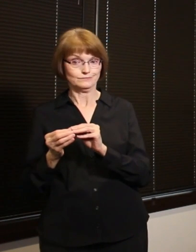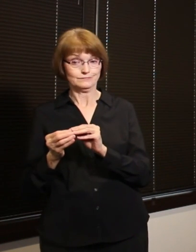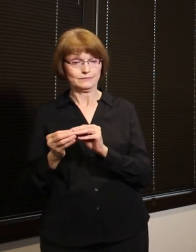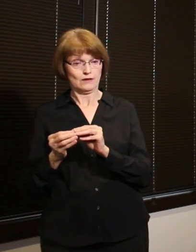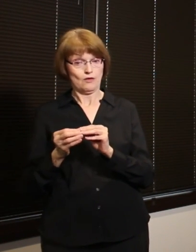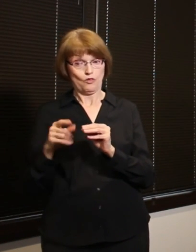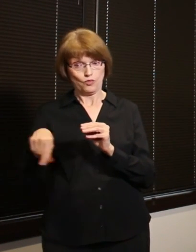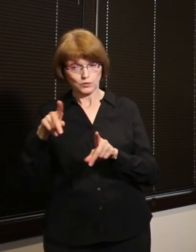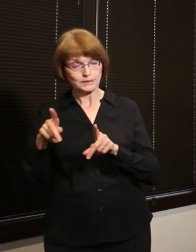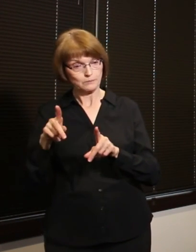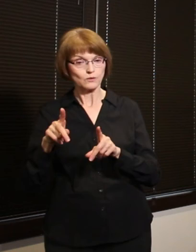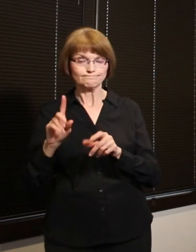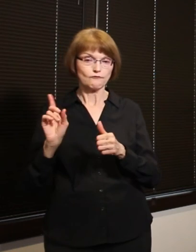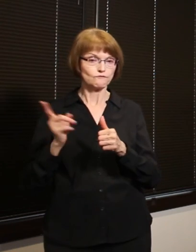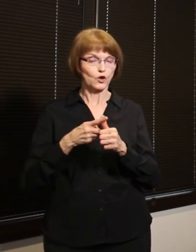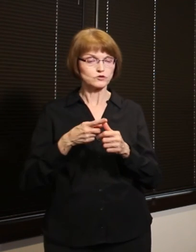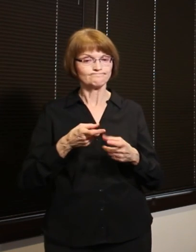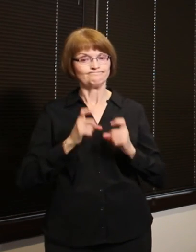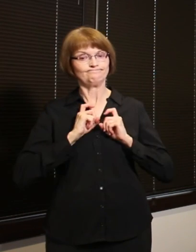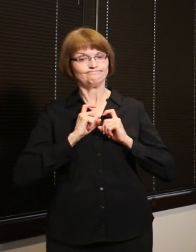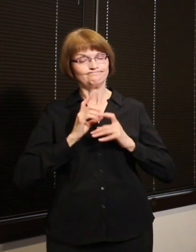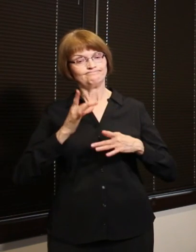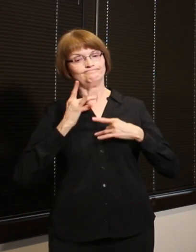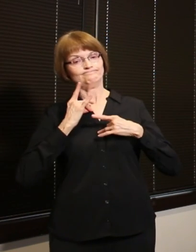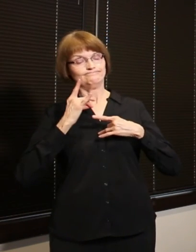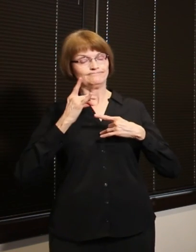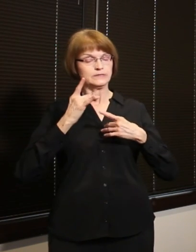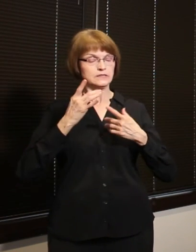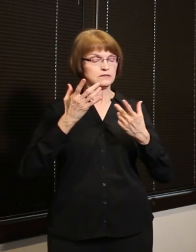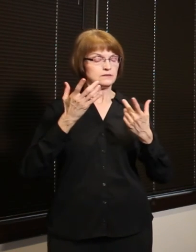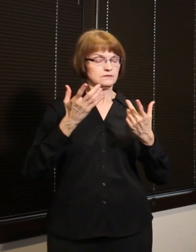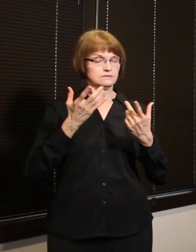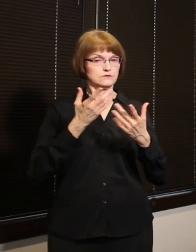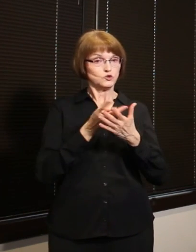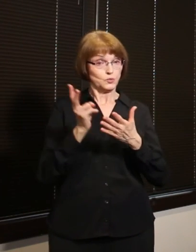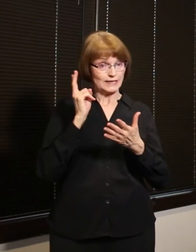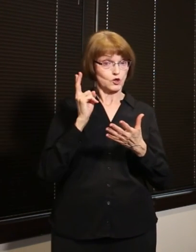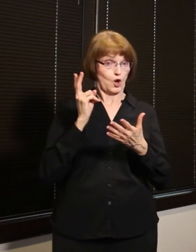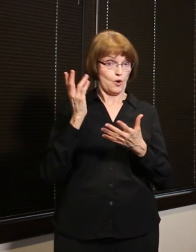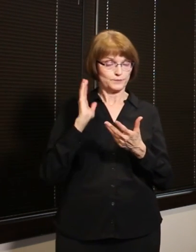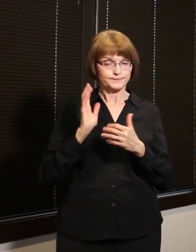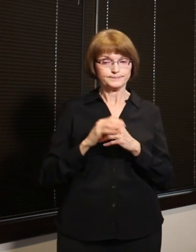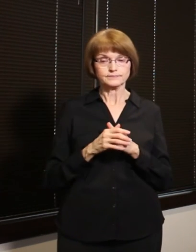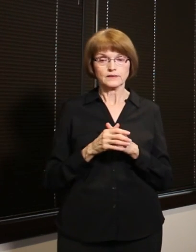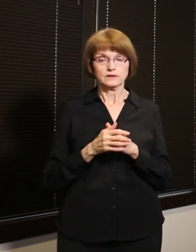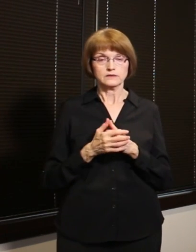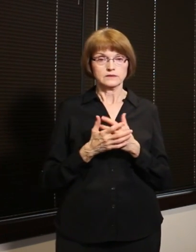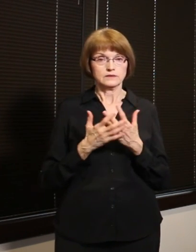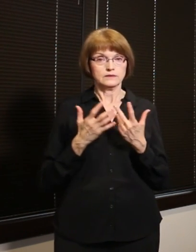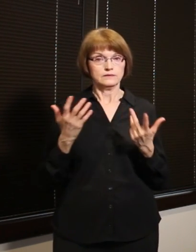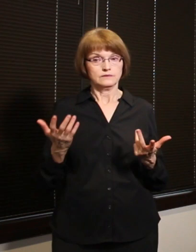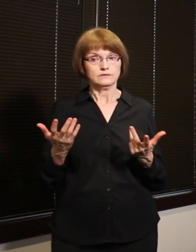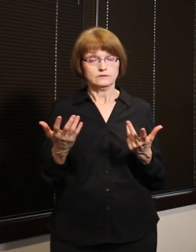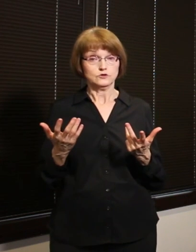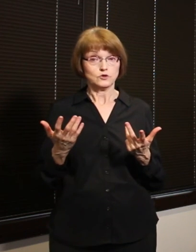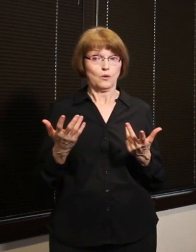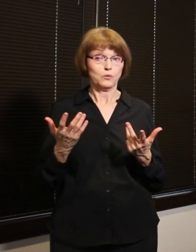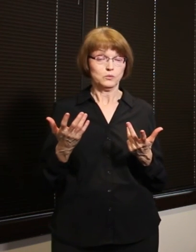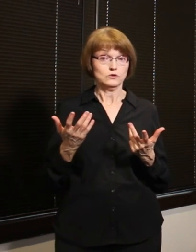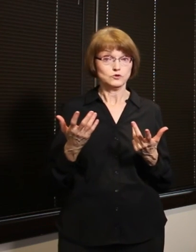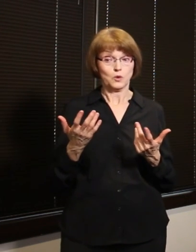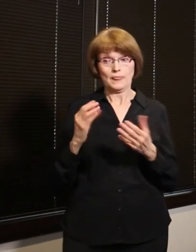ago. So that rate of decline is dependent upon what that transmission rate was 2 weeks